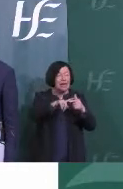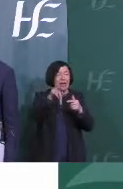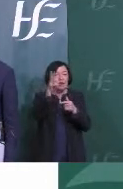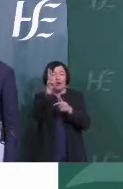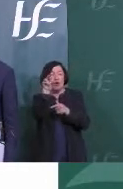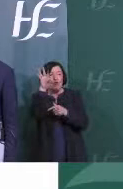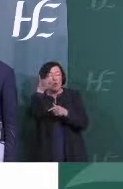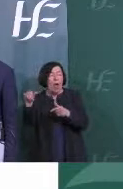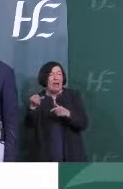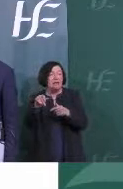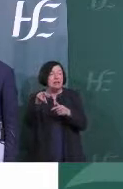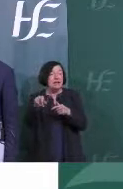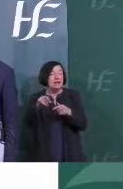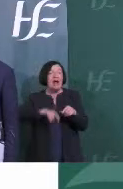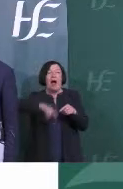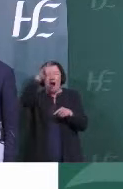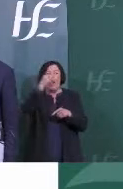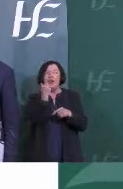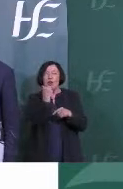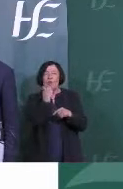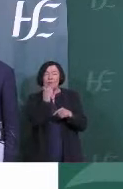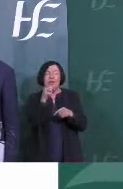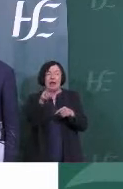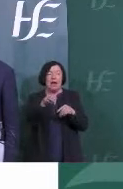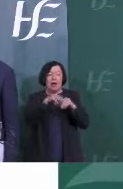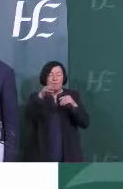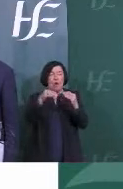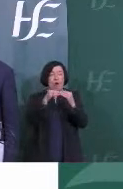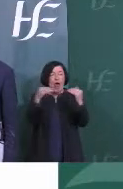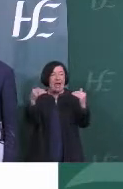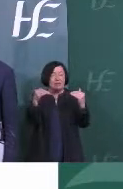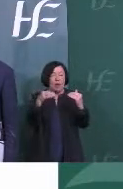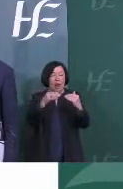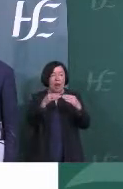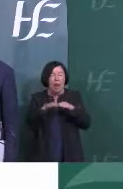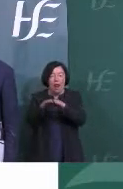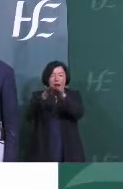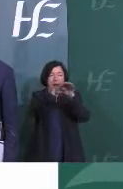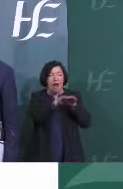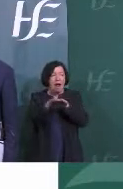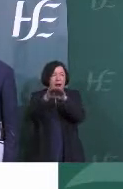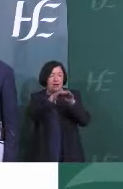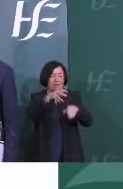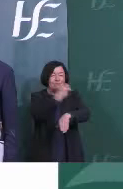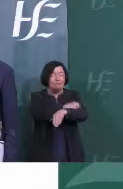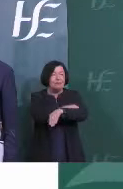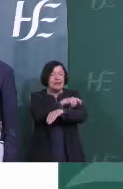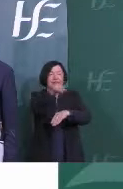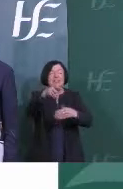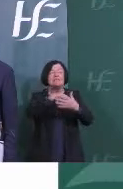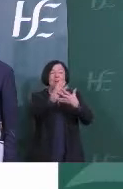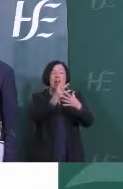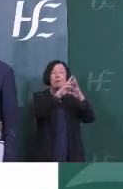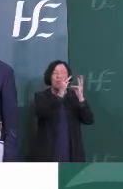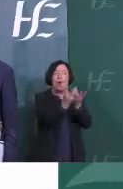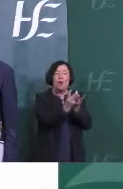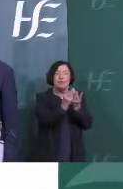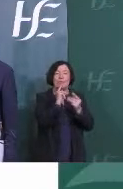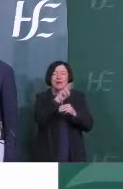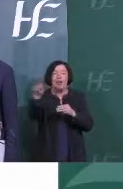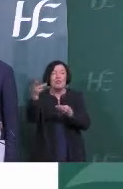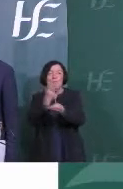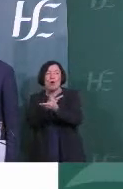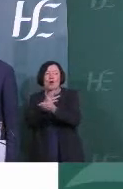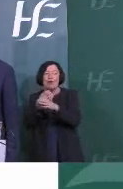Uruguay and others very high levels of uptake, and a more equitable distribution across certainly the developed world, but sadly not the developing world. And you'll